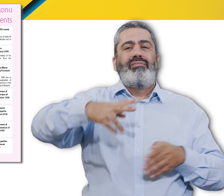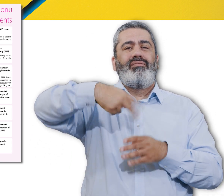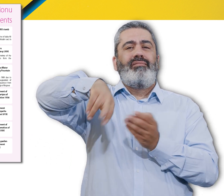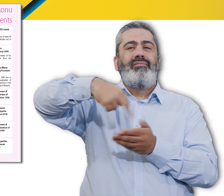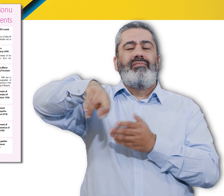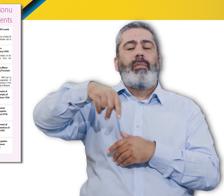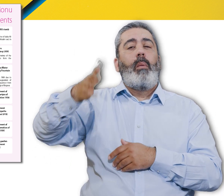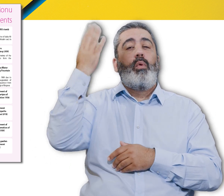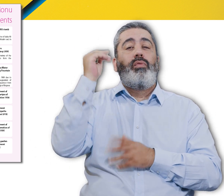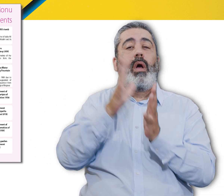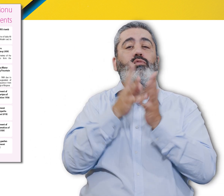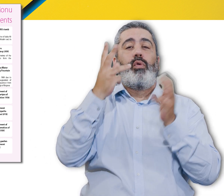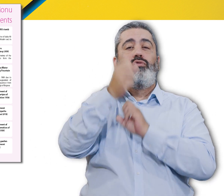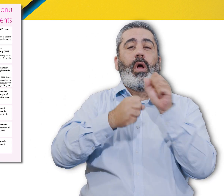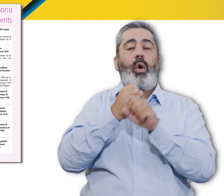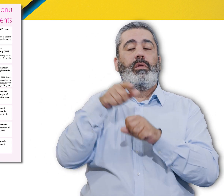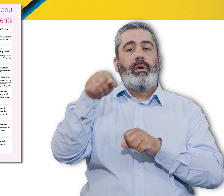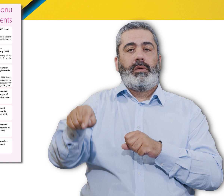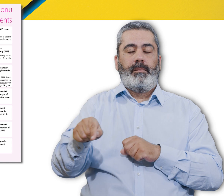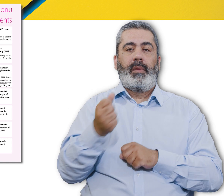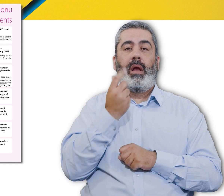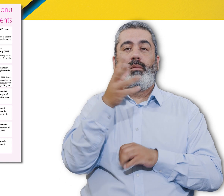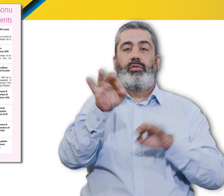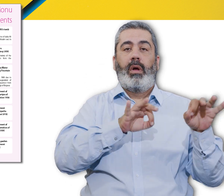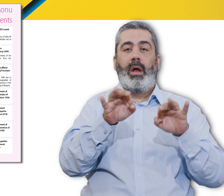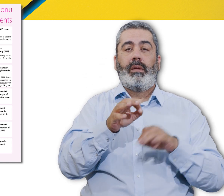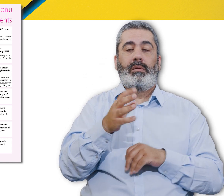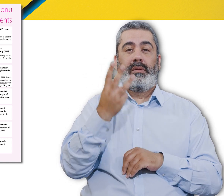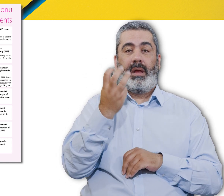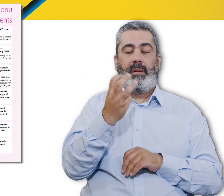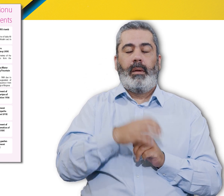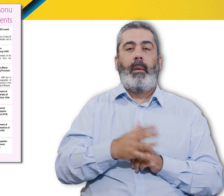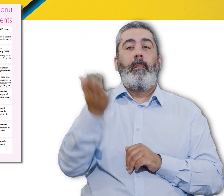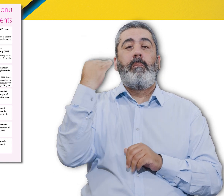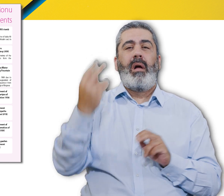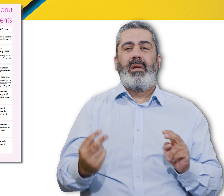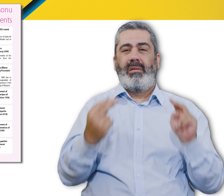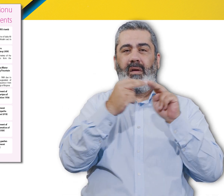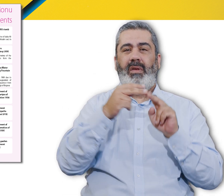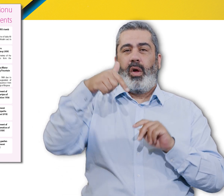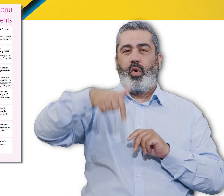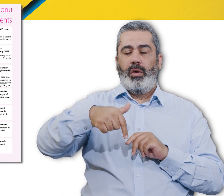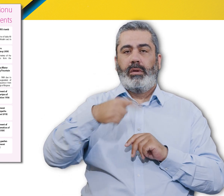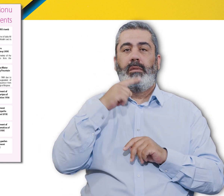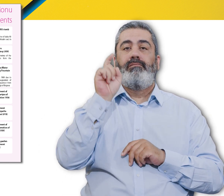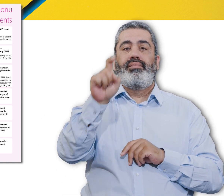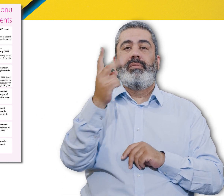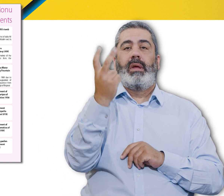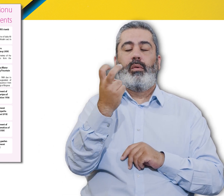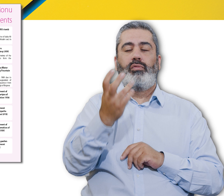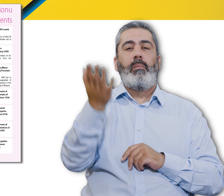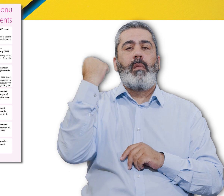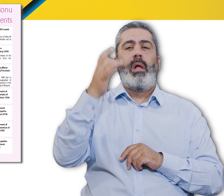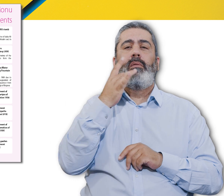Burait goes back in 18th century. Old Gorica Bridge. 30 on the map number 20. The stone arch bridge from